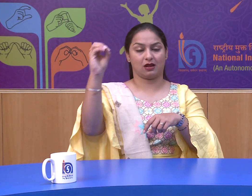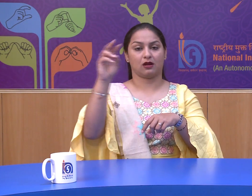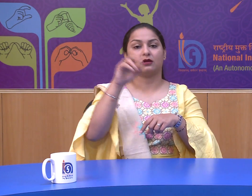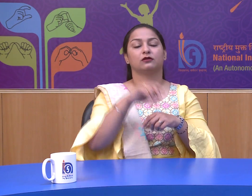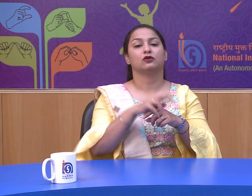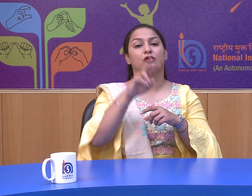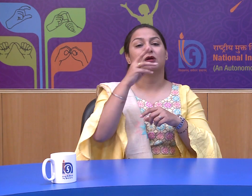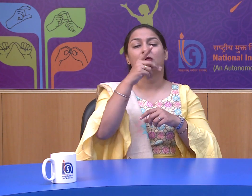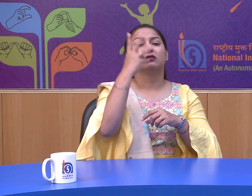326